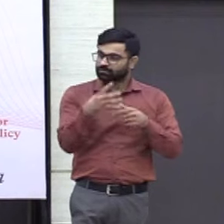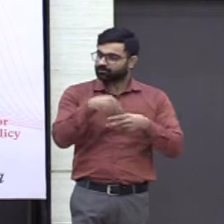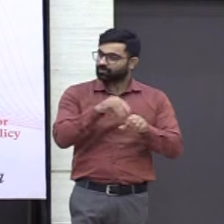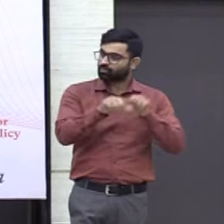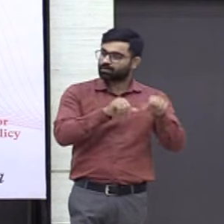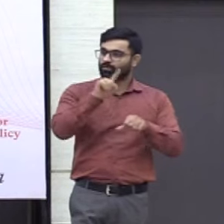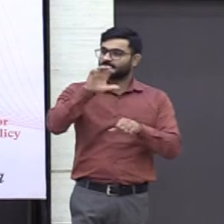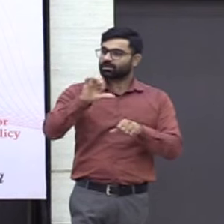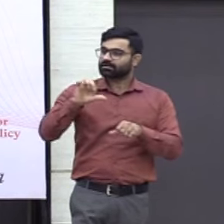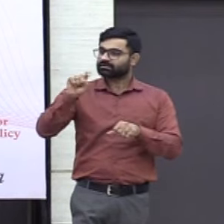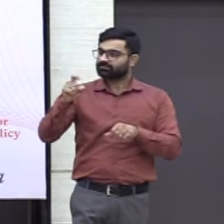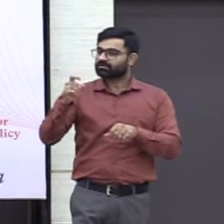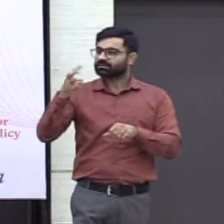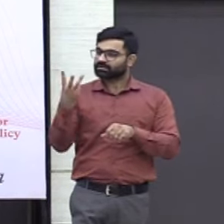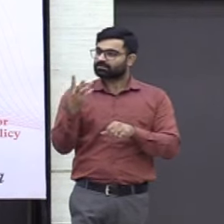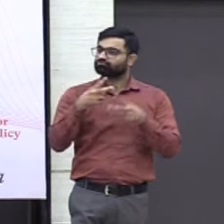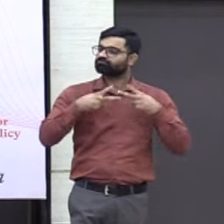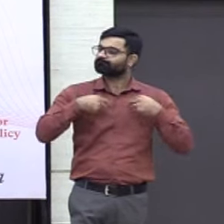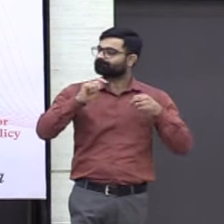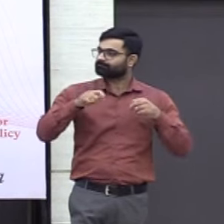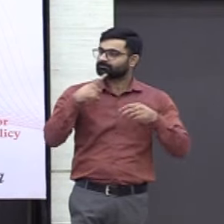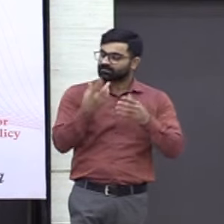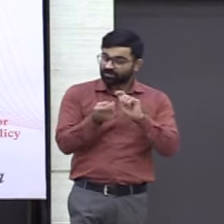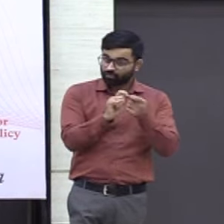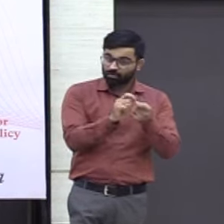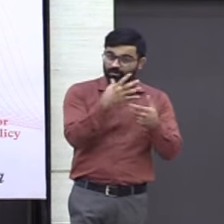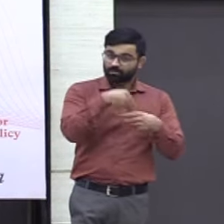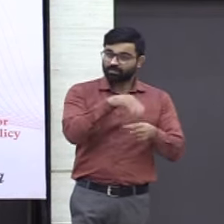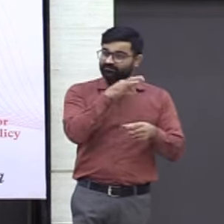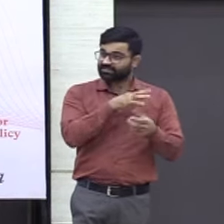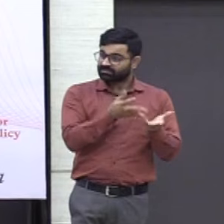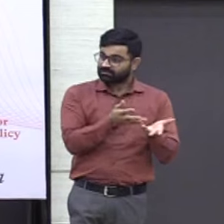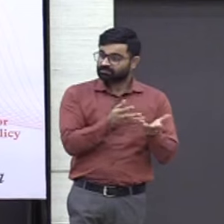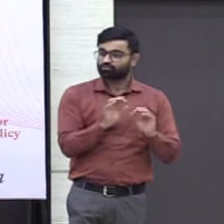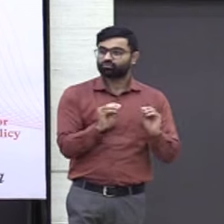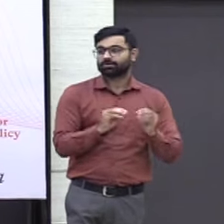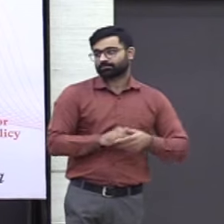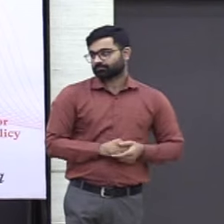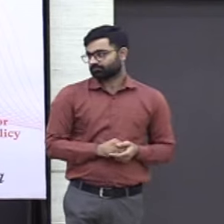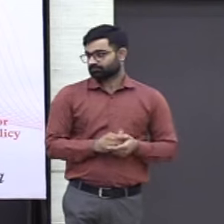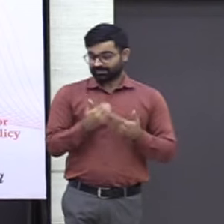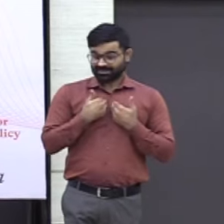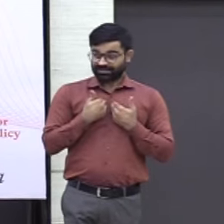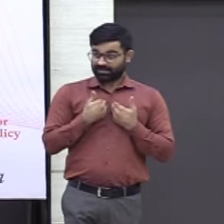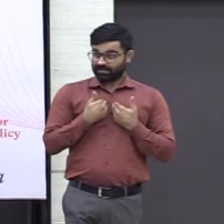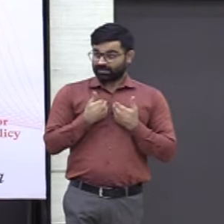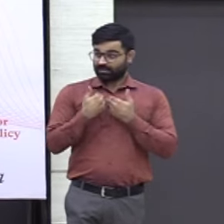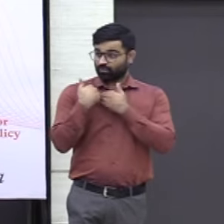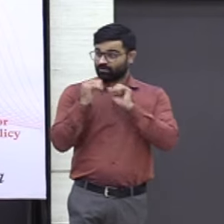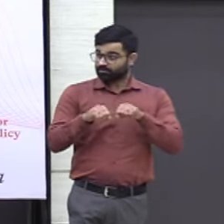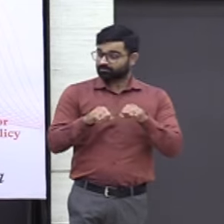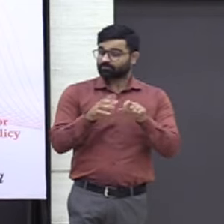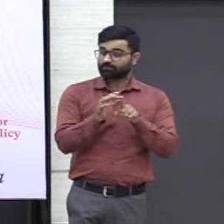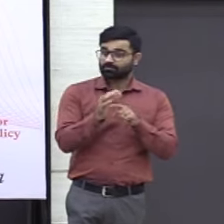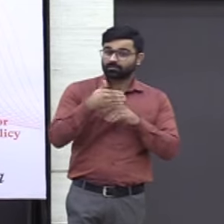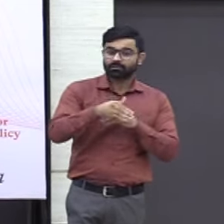the 1973 code. Right? So it's not a legacy of the British. It's our own legacy. So